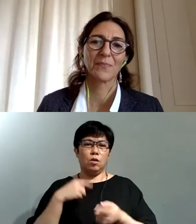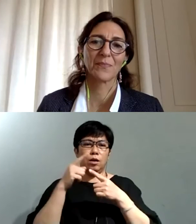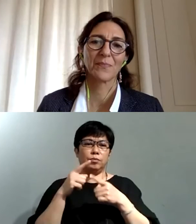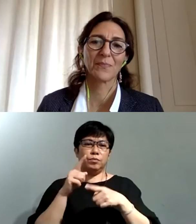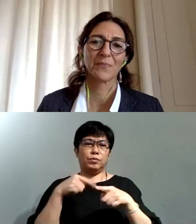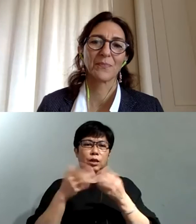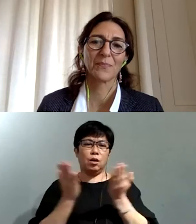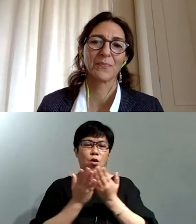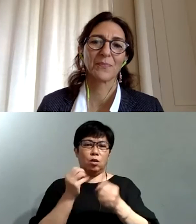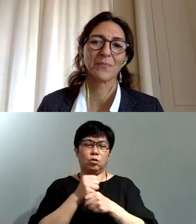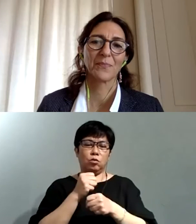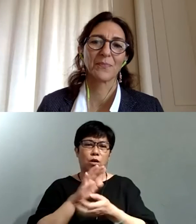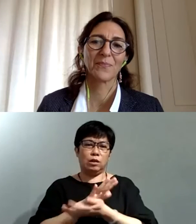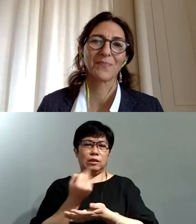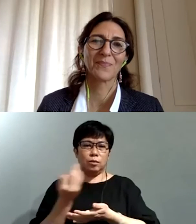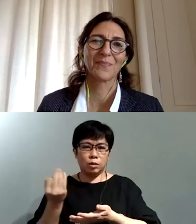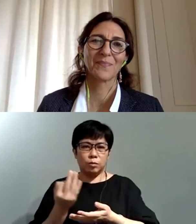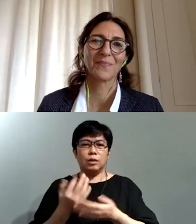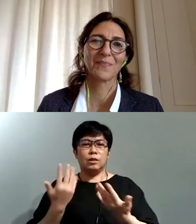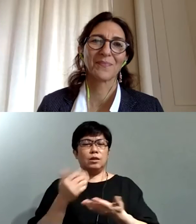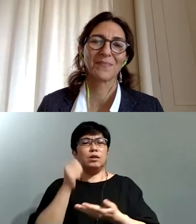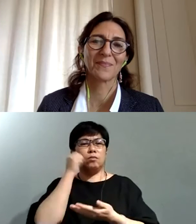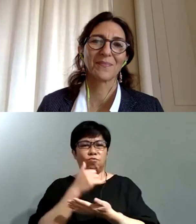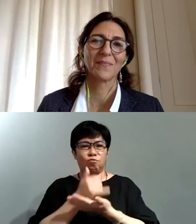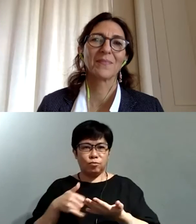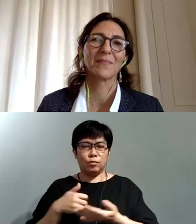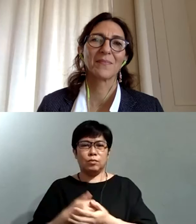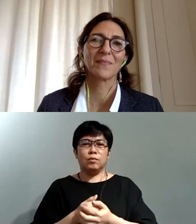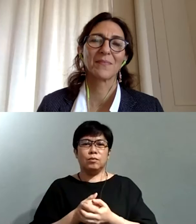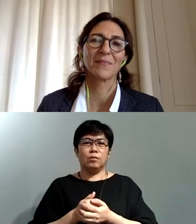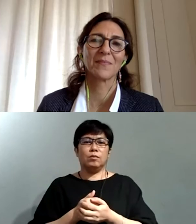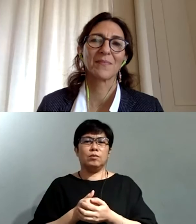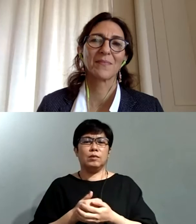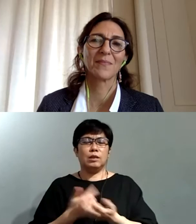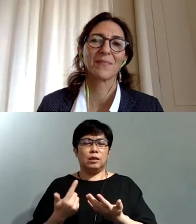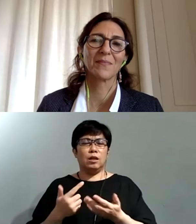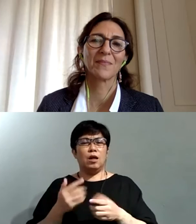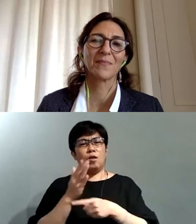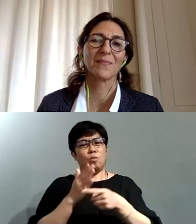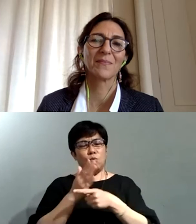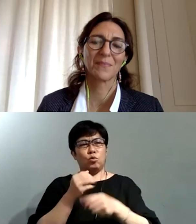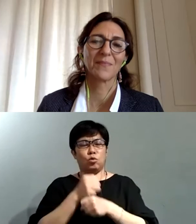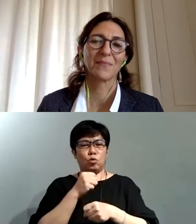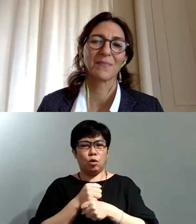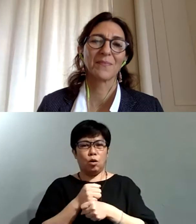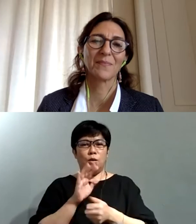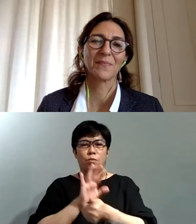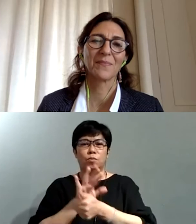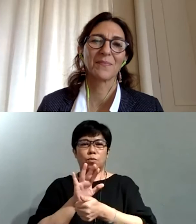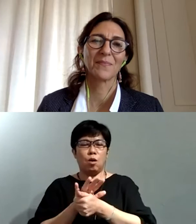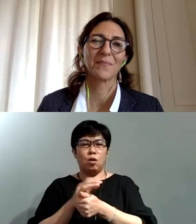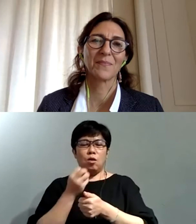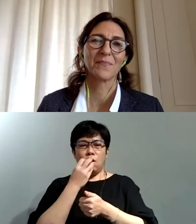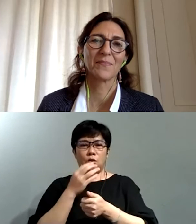and now I retire, and I'm now working part-time to help a social enterprise in Hong Kong, which is